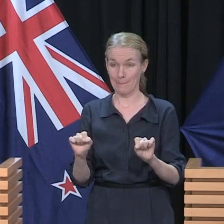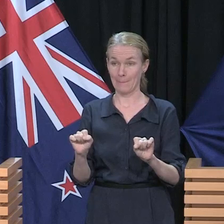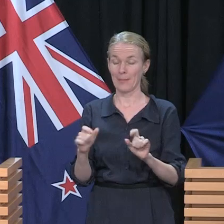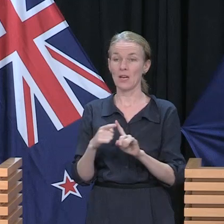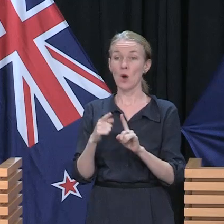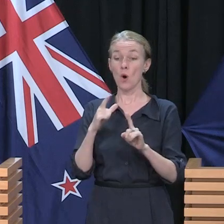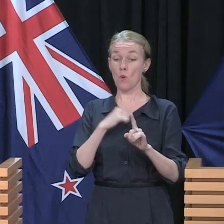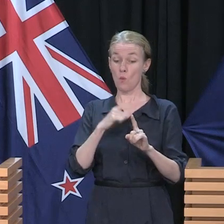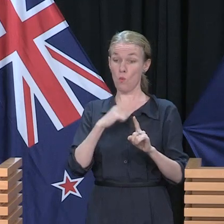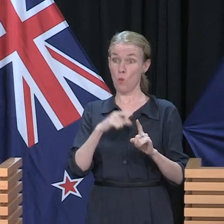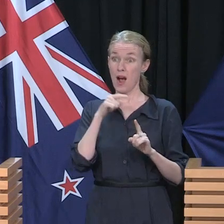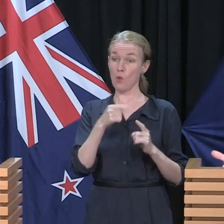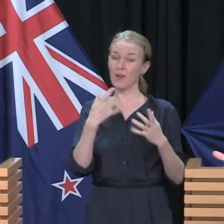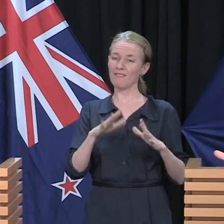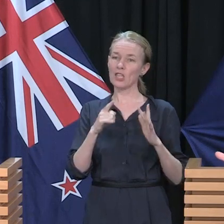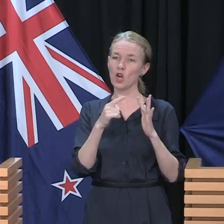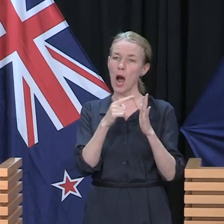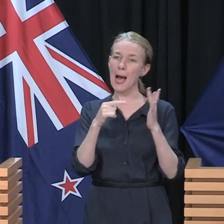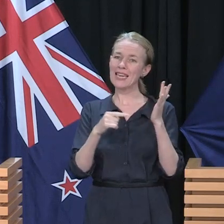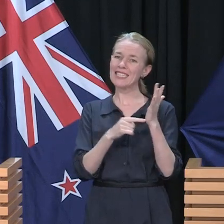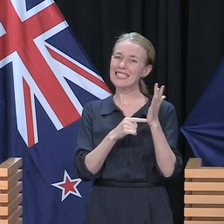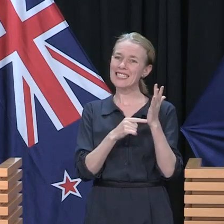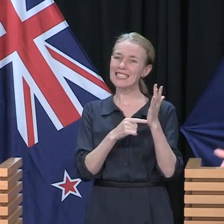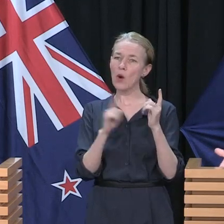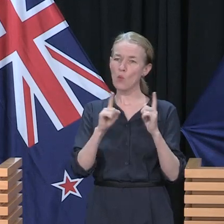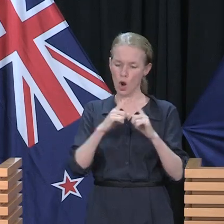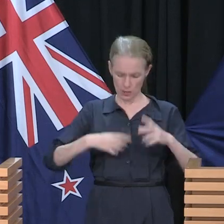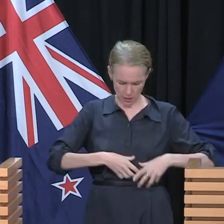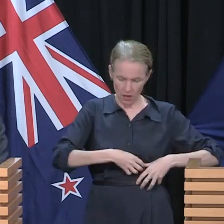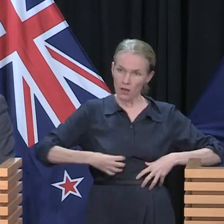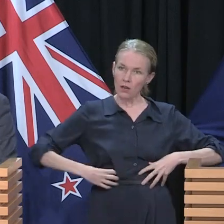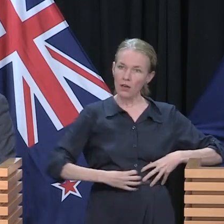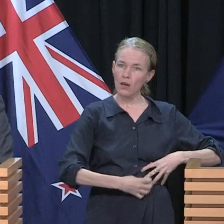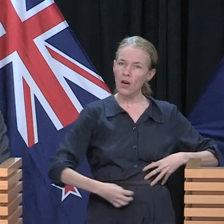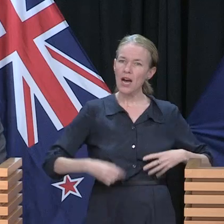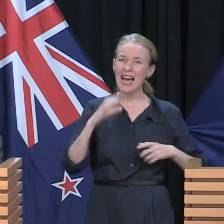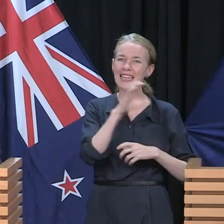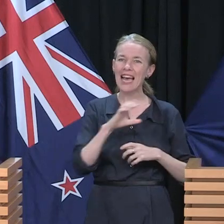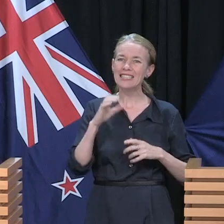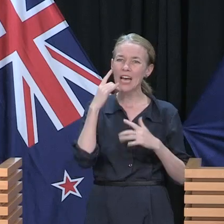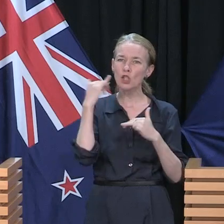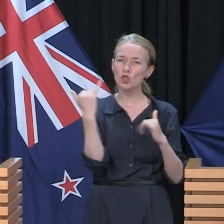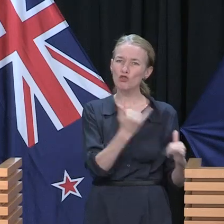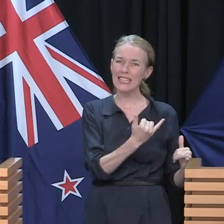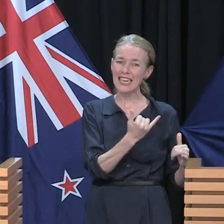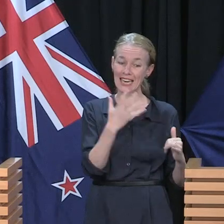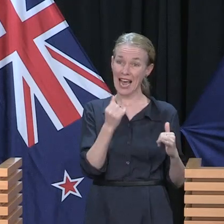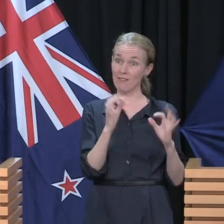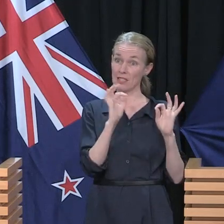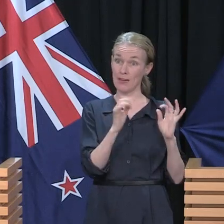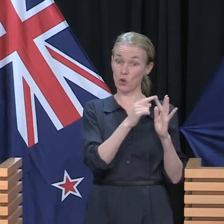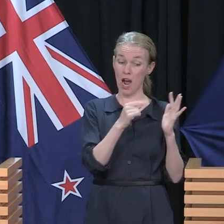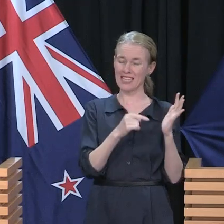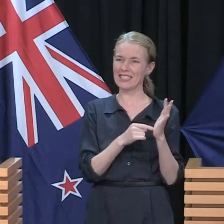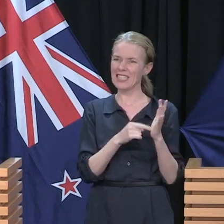information technology we've put in underneath the bowel screening program, which is called the National Screening Solution. And that is now providing a platform on which we